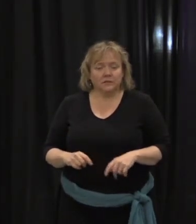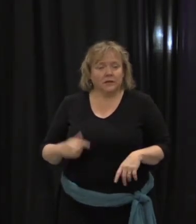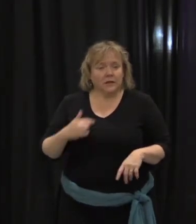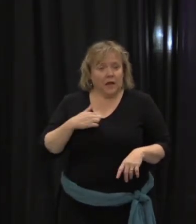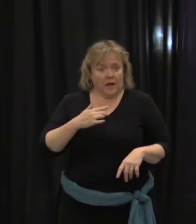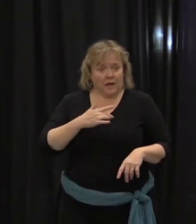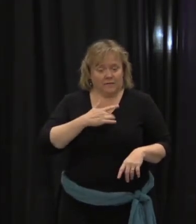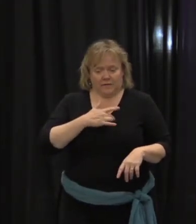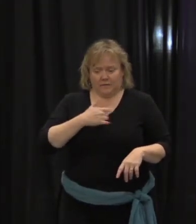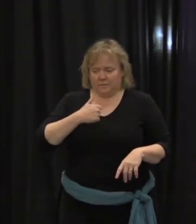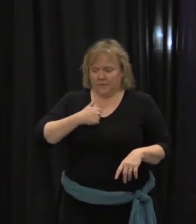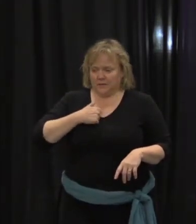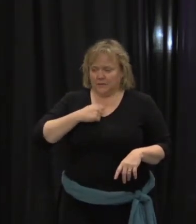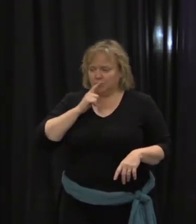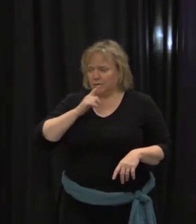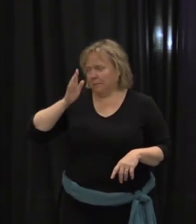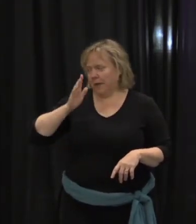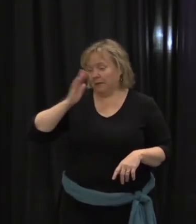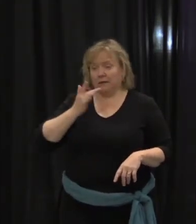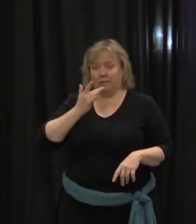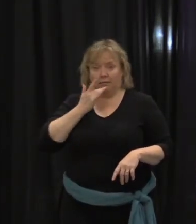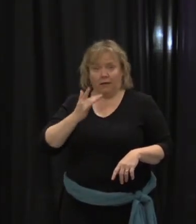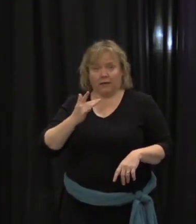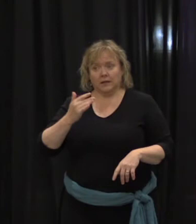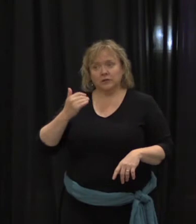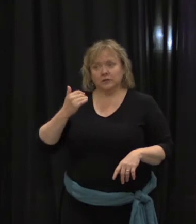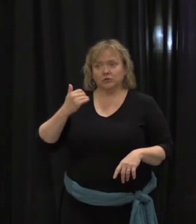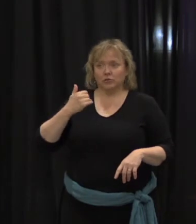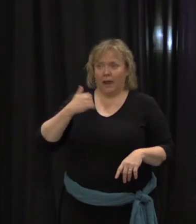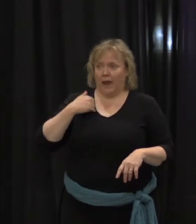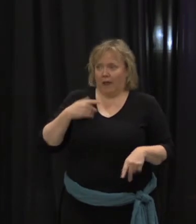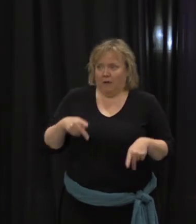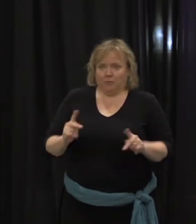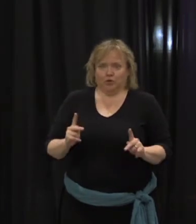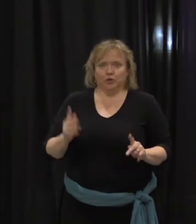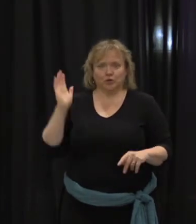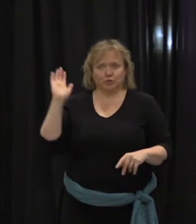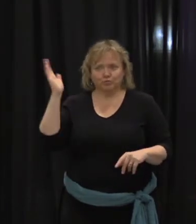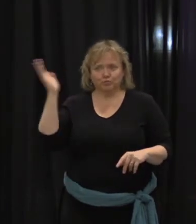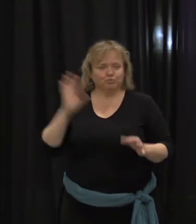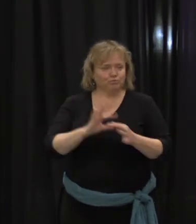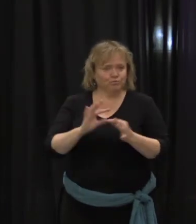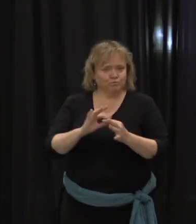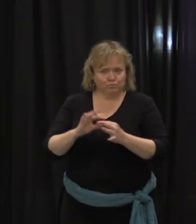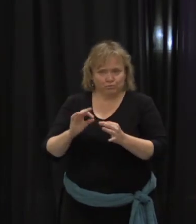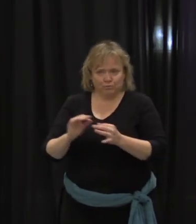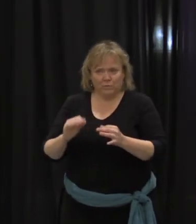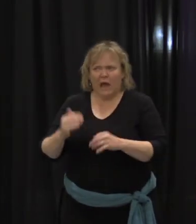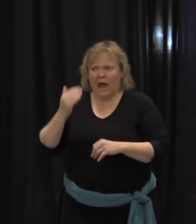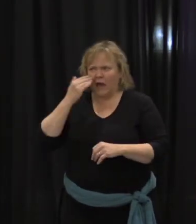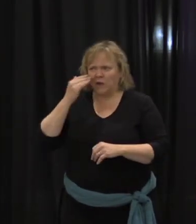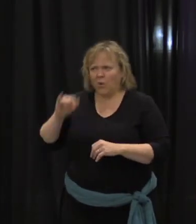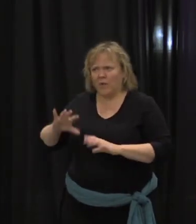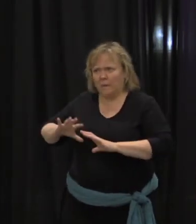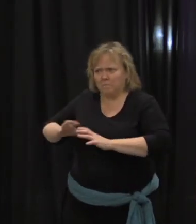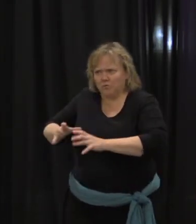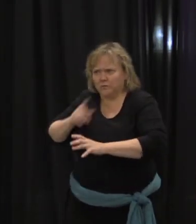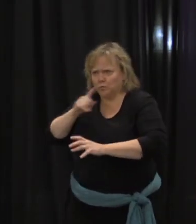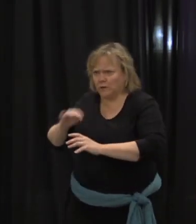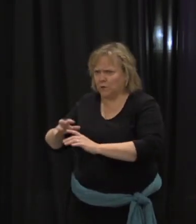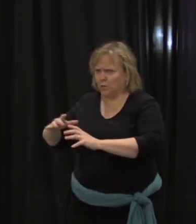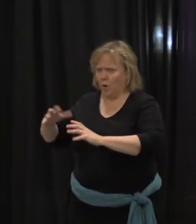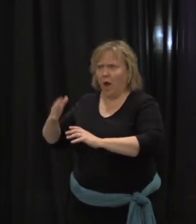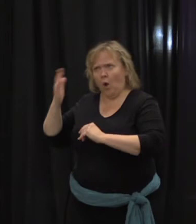of the few voices at that time. I know it has grown since then, or I hope it has grown since then, that was really